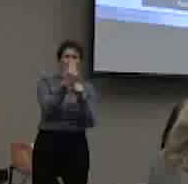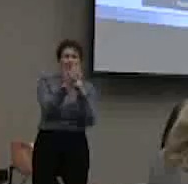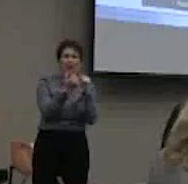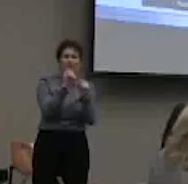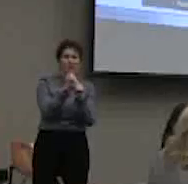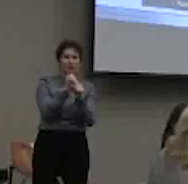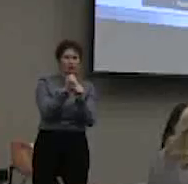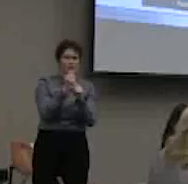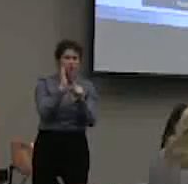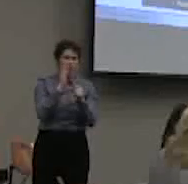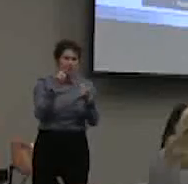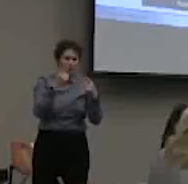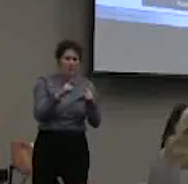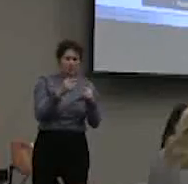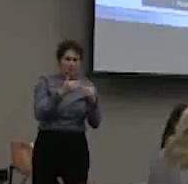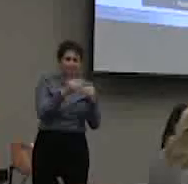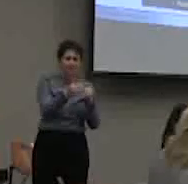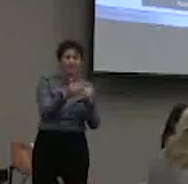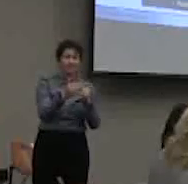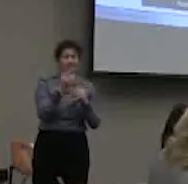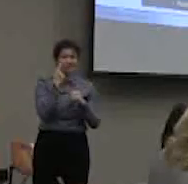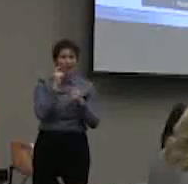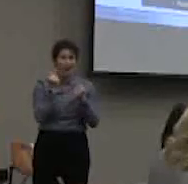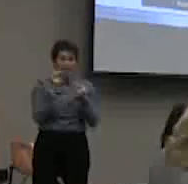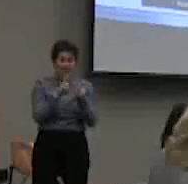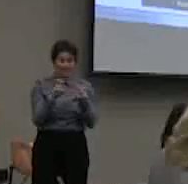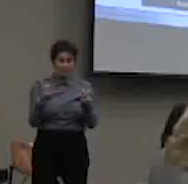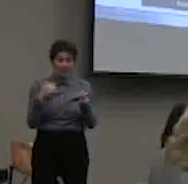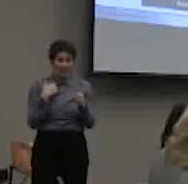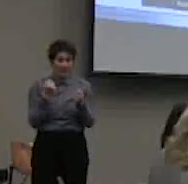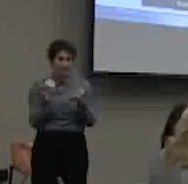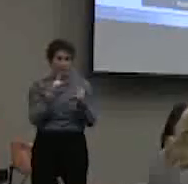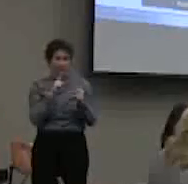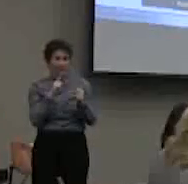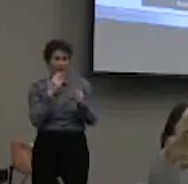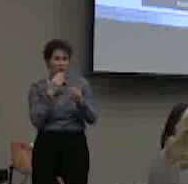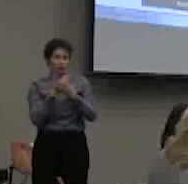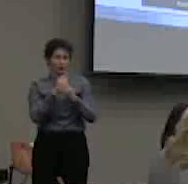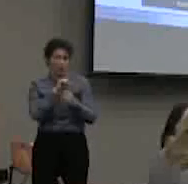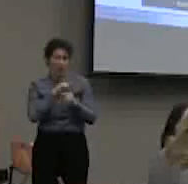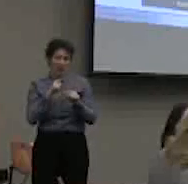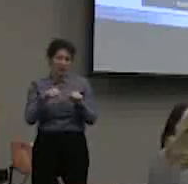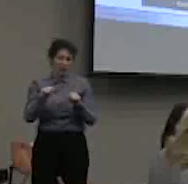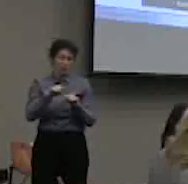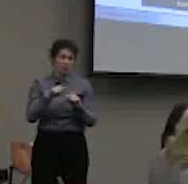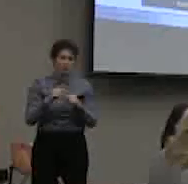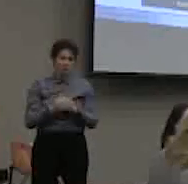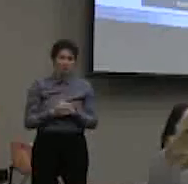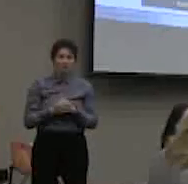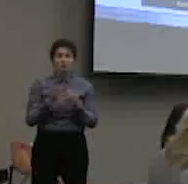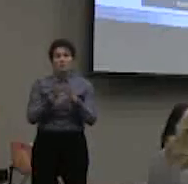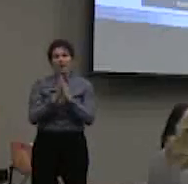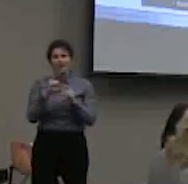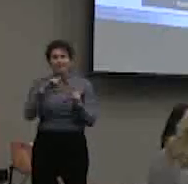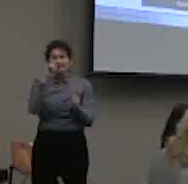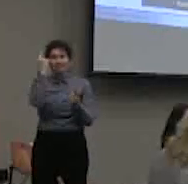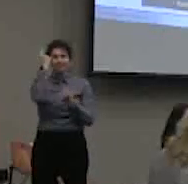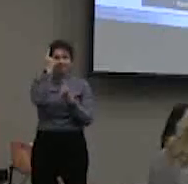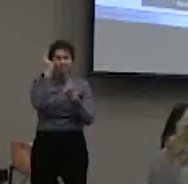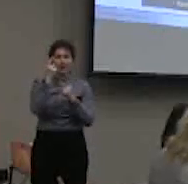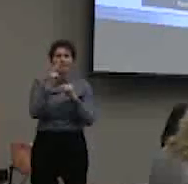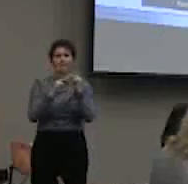5 years from now, when it comes to the number of seats we have and how good those seats are. We've asked them to think about and